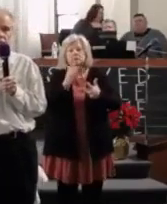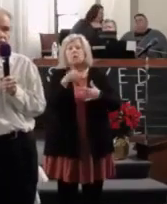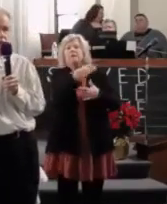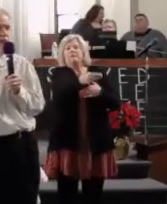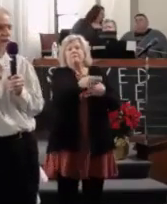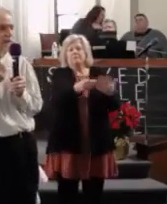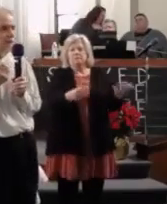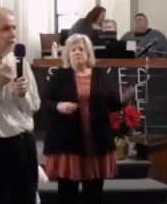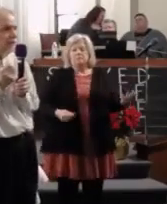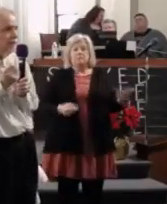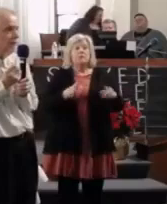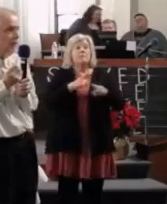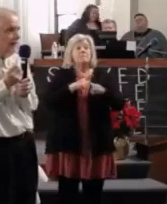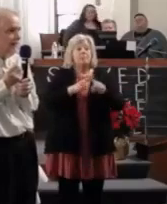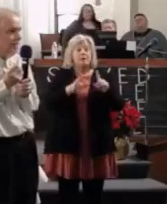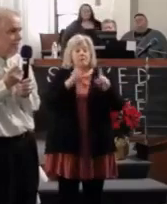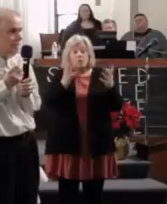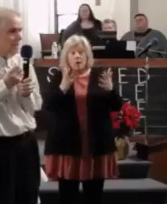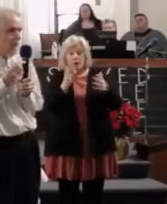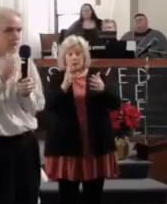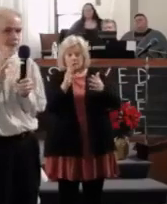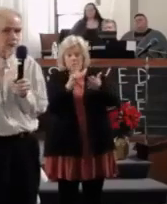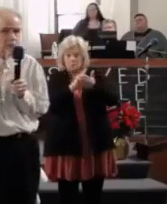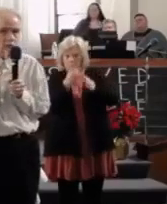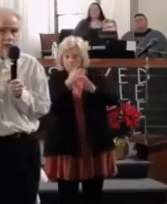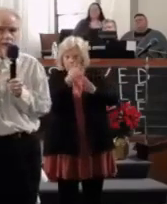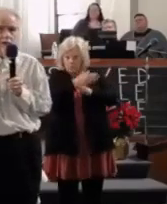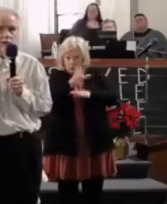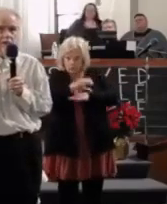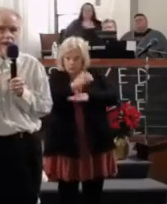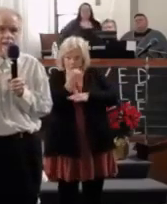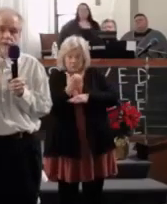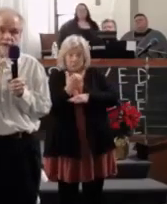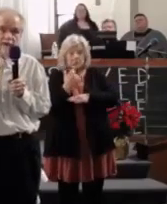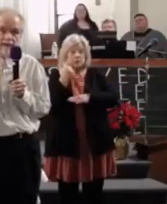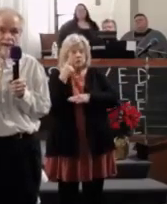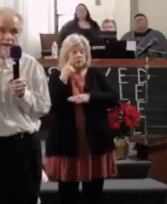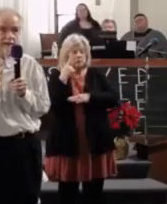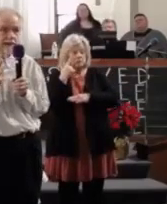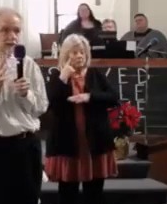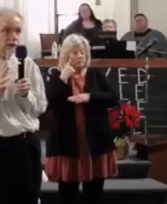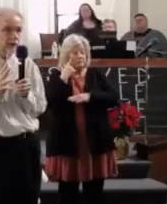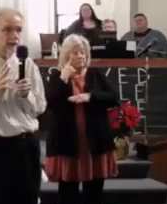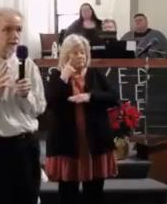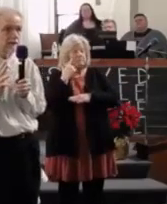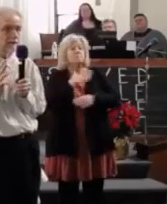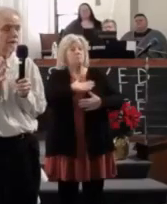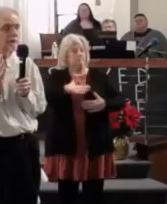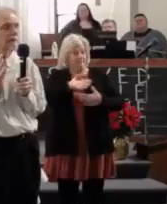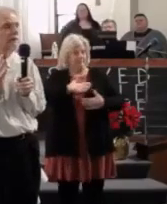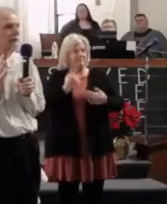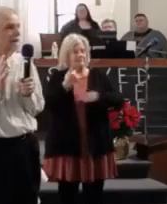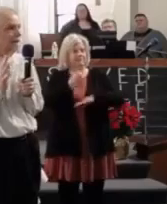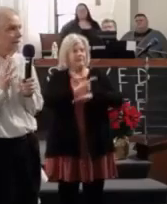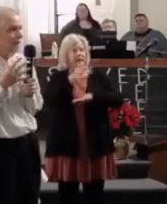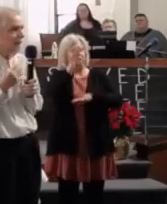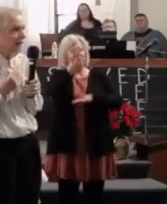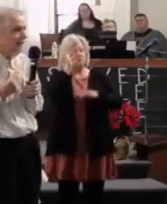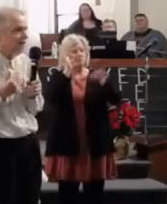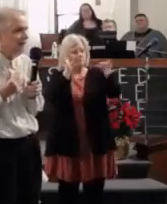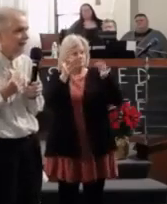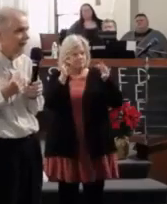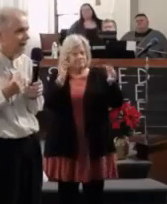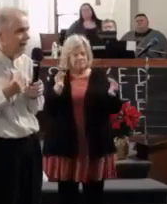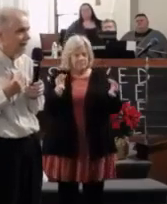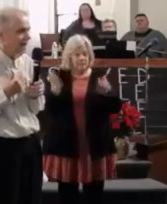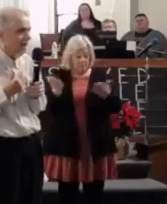the 17th. That's a week from Friday. That means if you would like to do a tag, please get a tag today and do it. And bring it back next